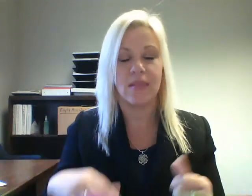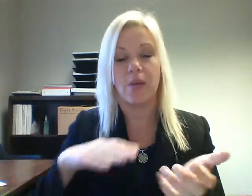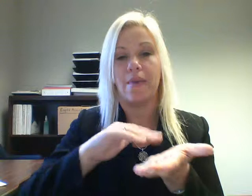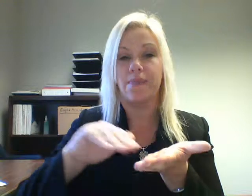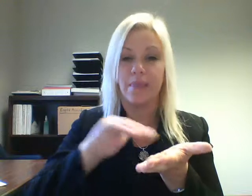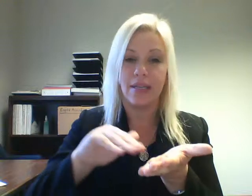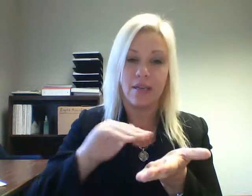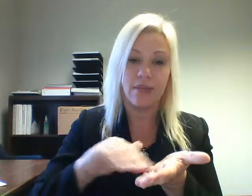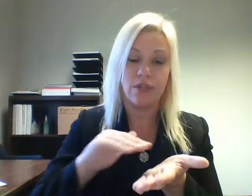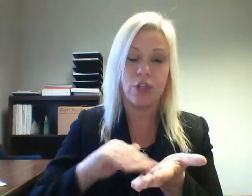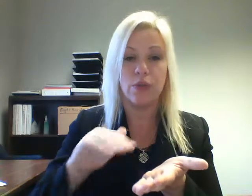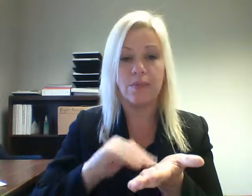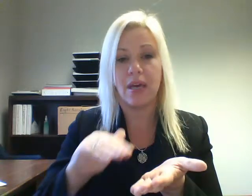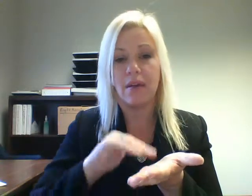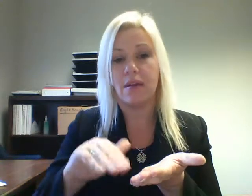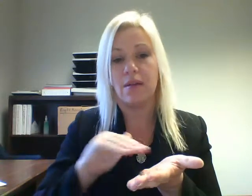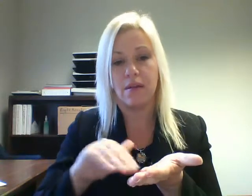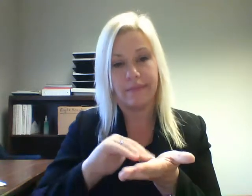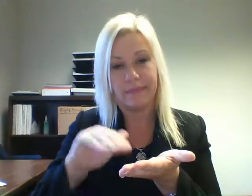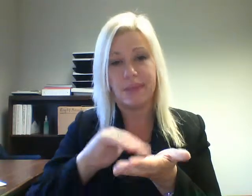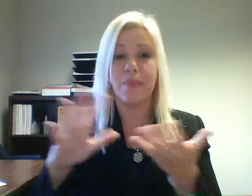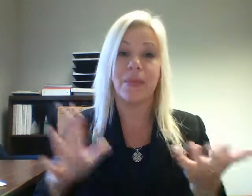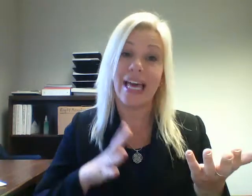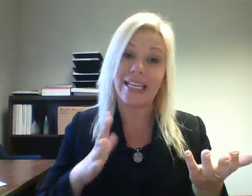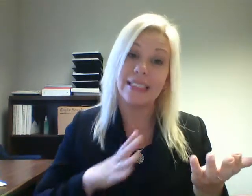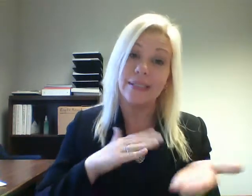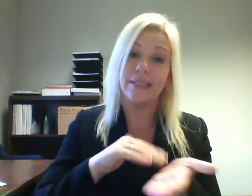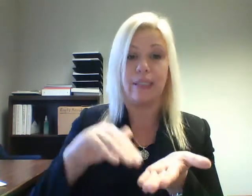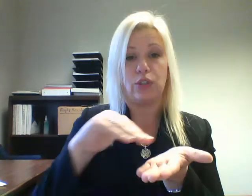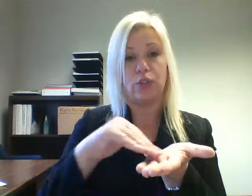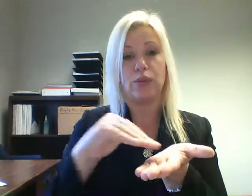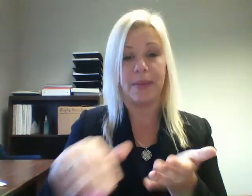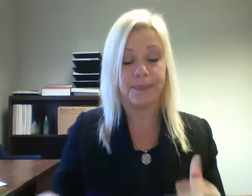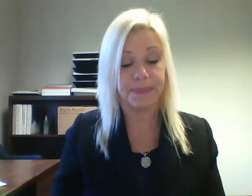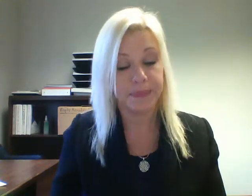Okay, but excuse me, to be polite. Excuse me.